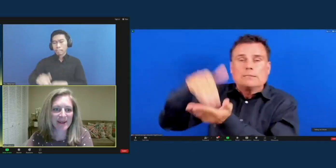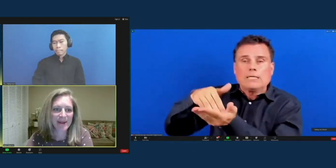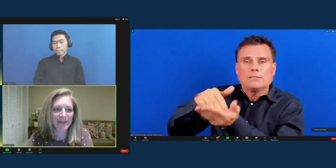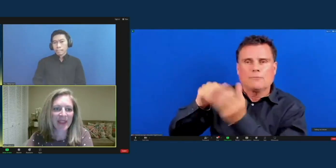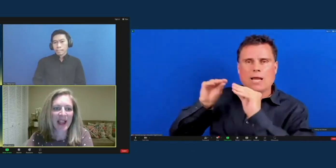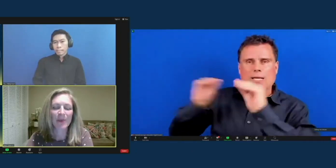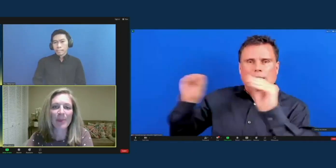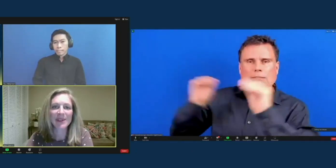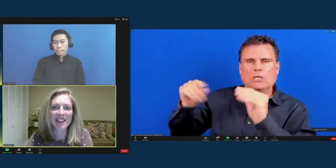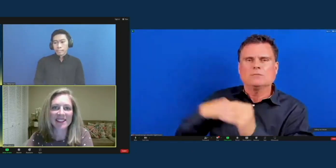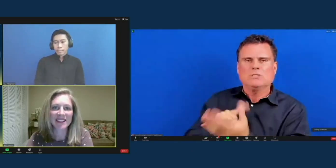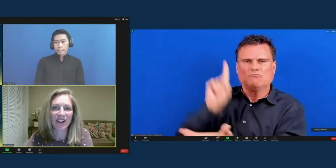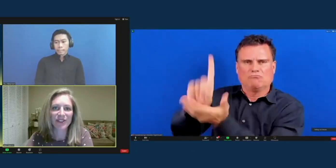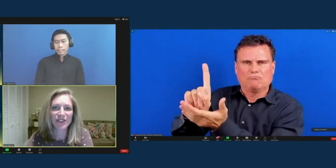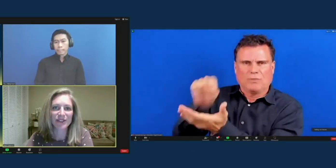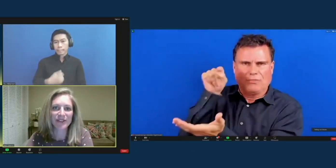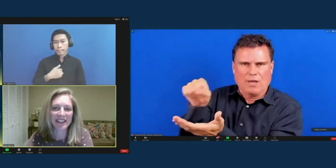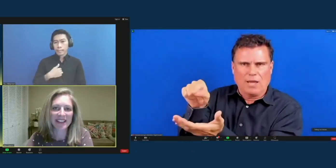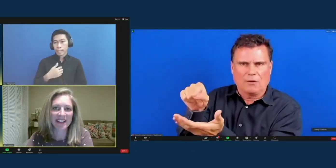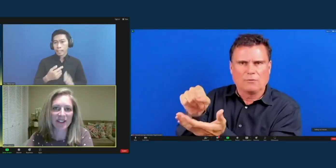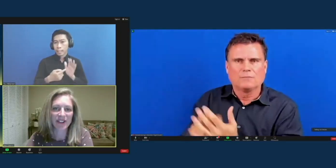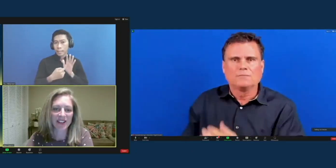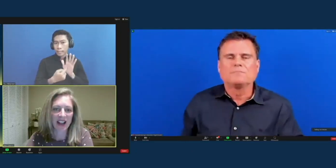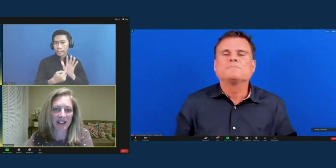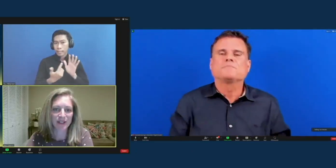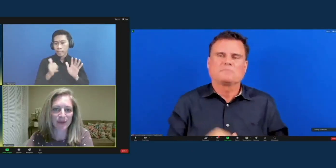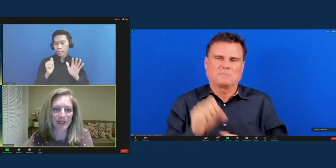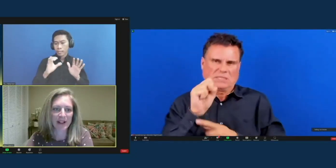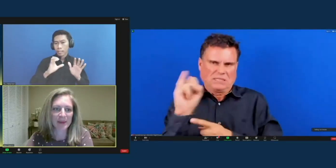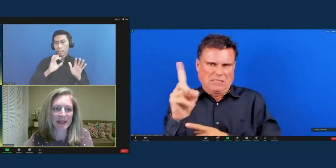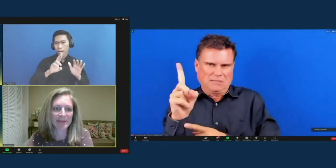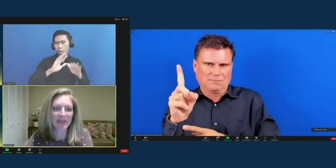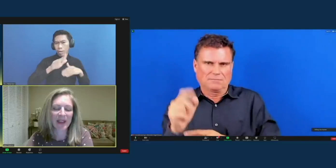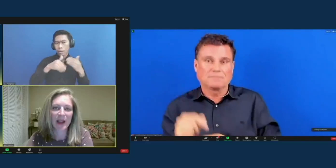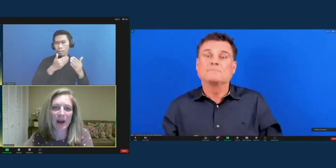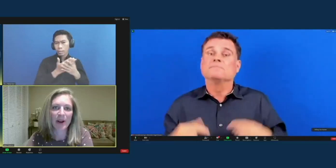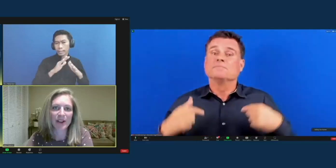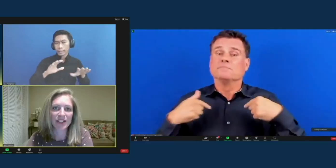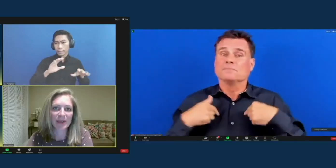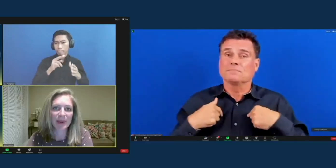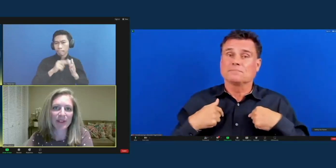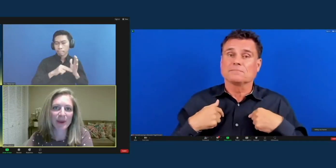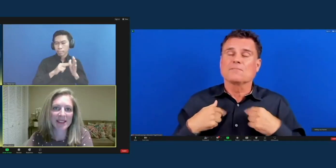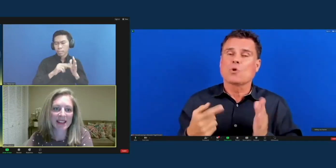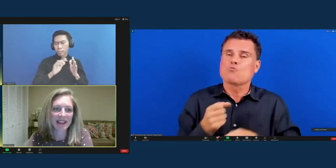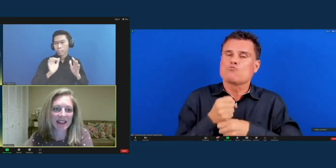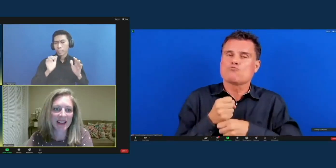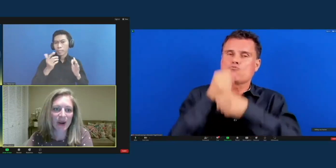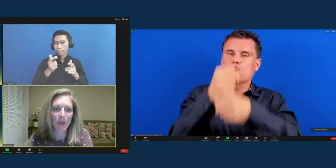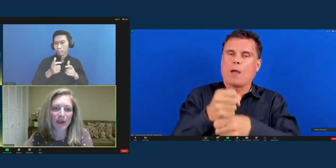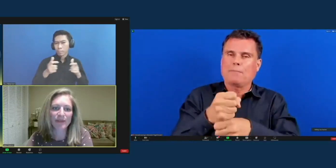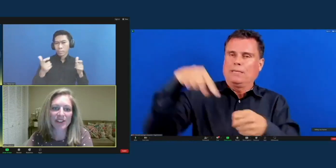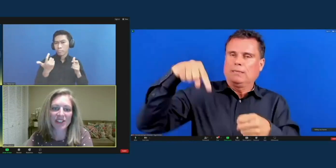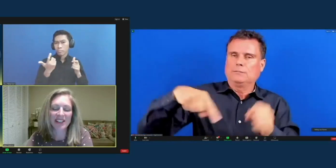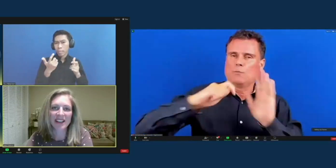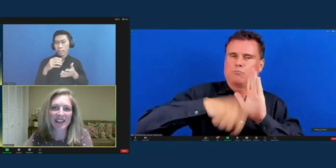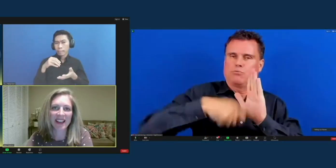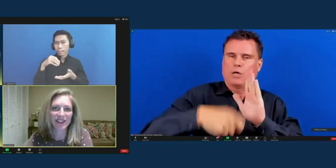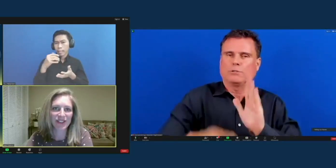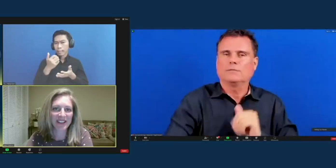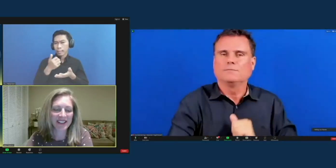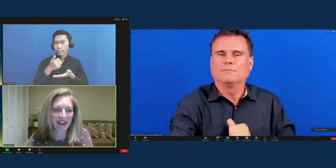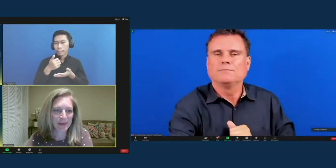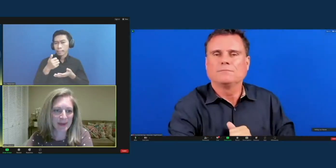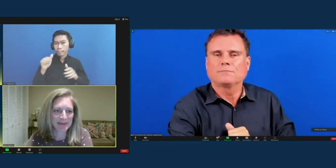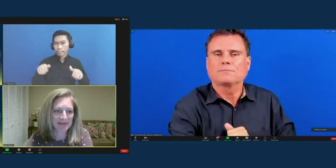USAID. I'm representing All Children Reading, a Grand Challenge for Development, a partnership of USAID, World Vision, and